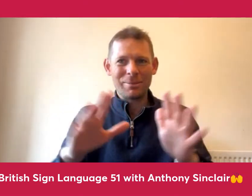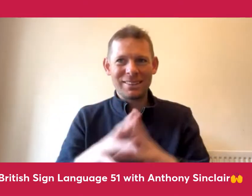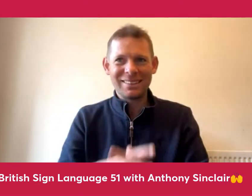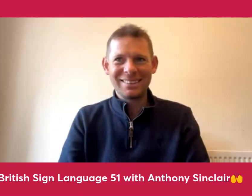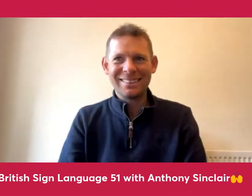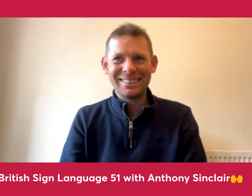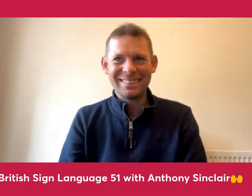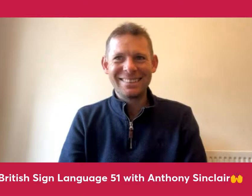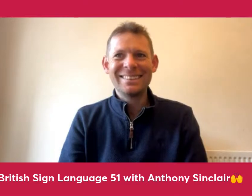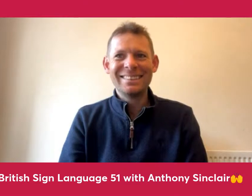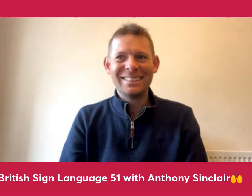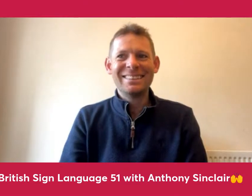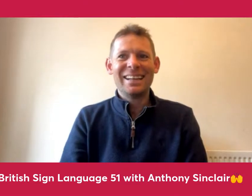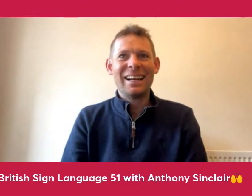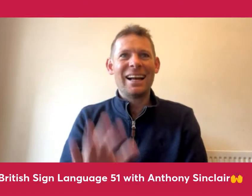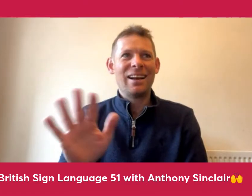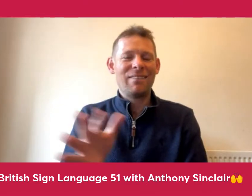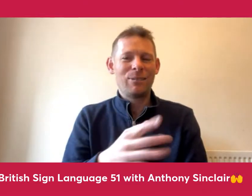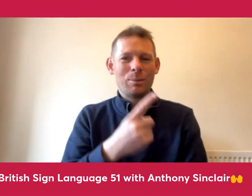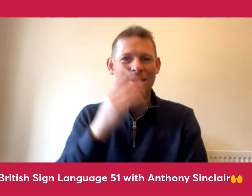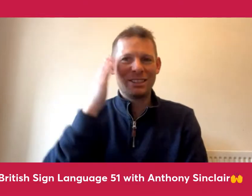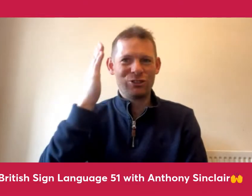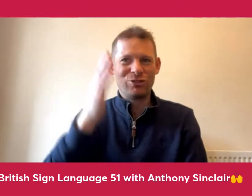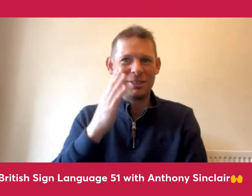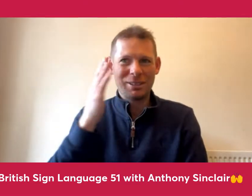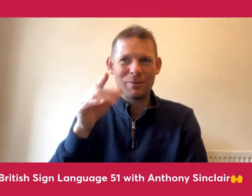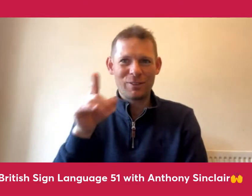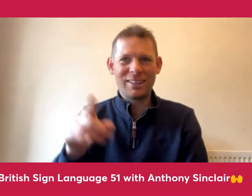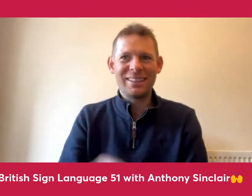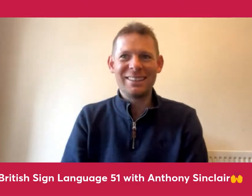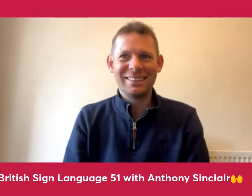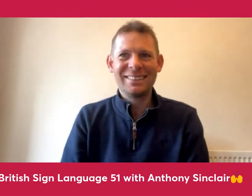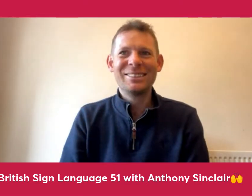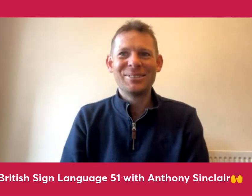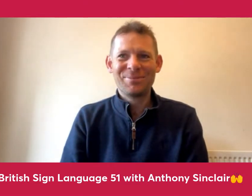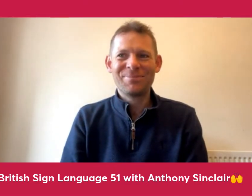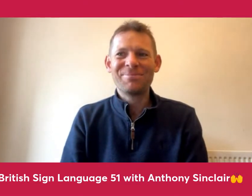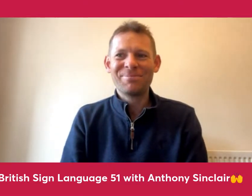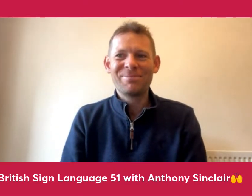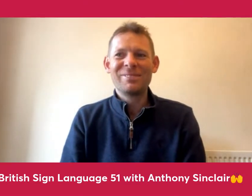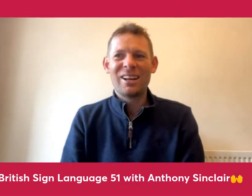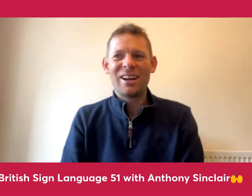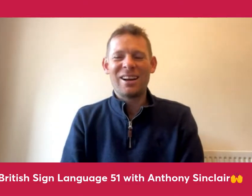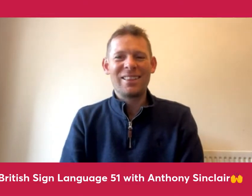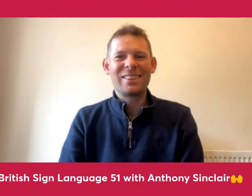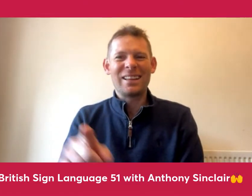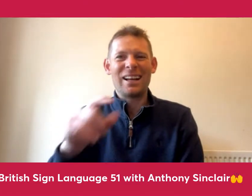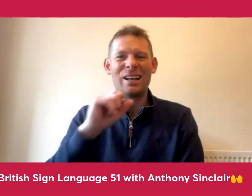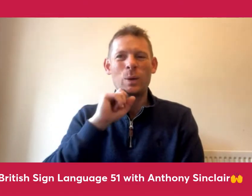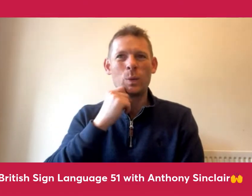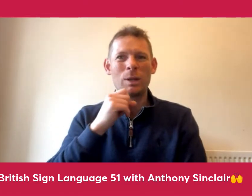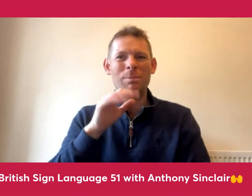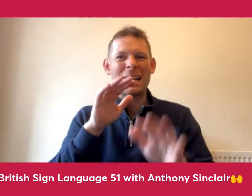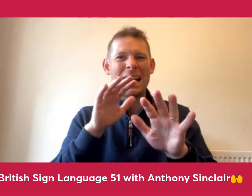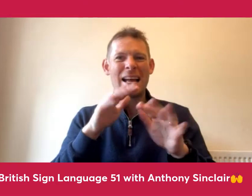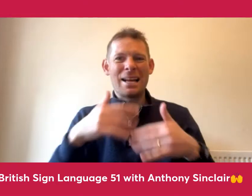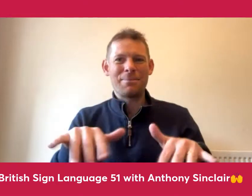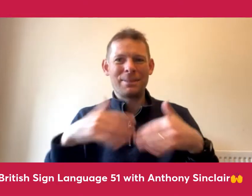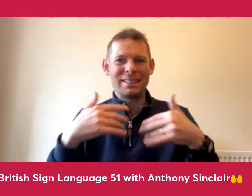That's a very famous train ride, isn't it? The Orient Express. That's everyone's dream, I think, to take a ride on that. That would